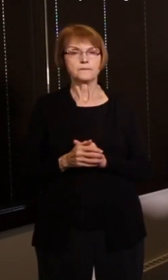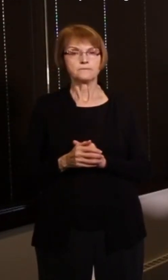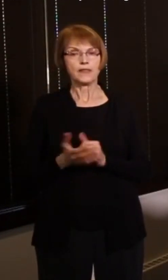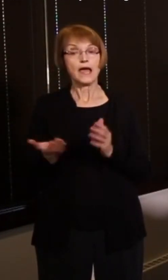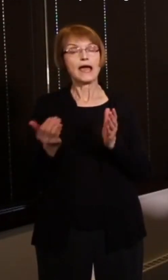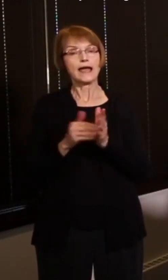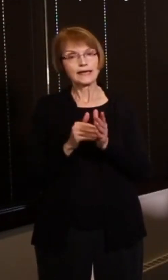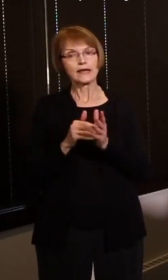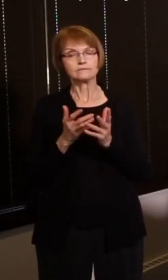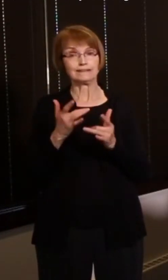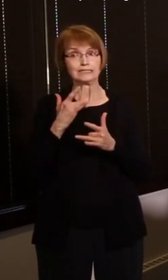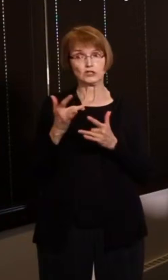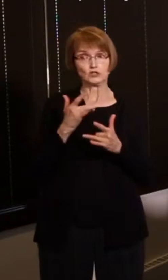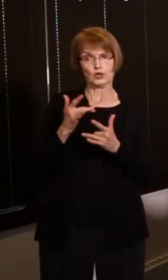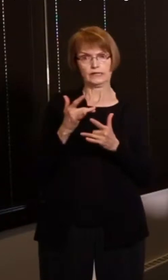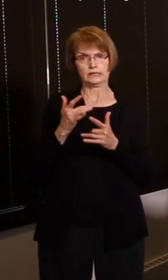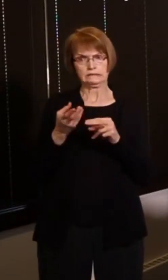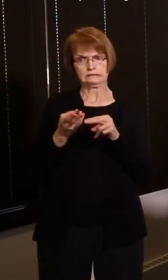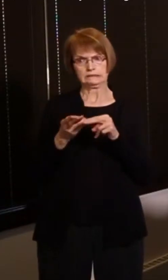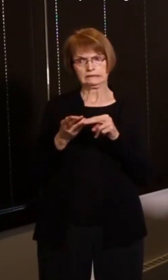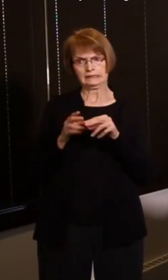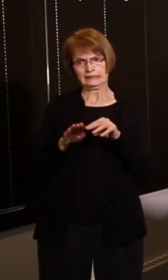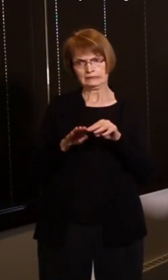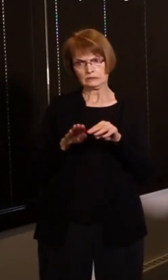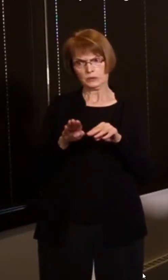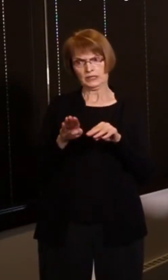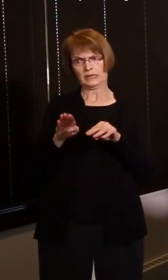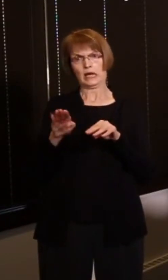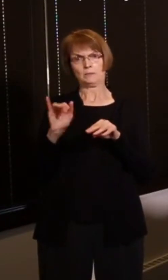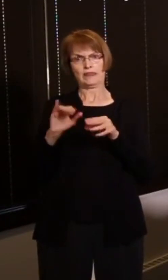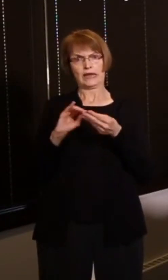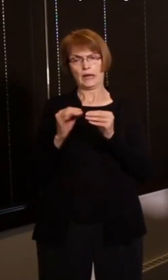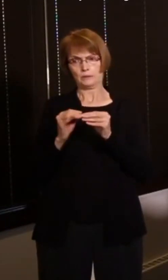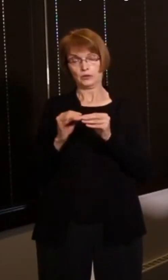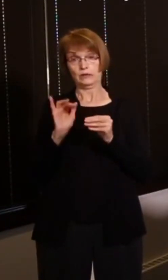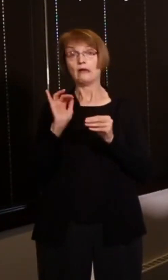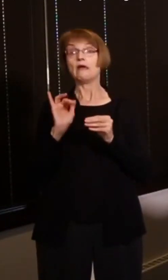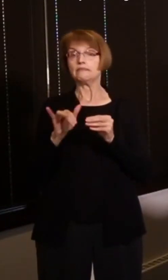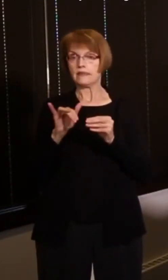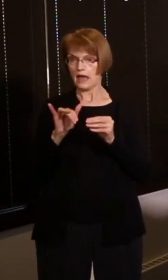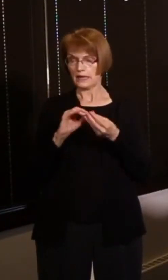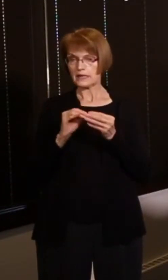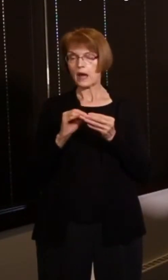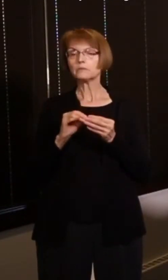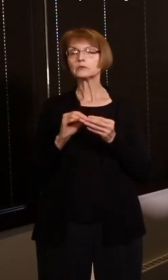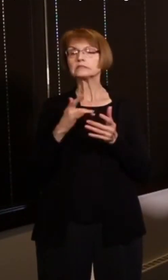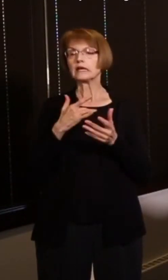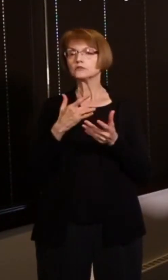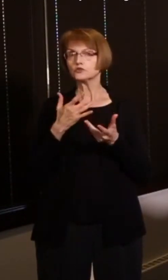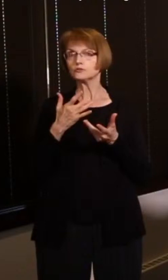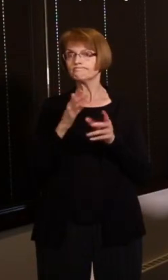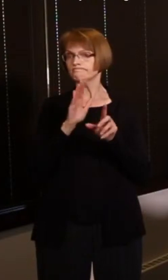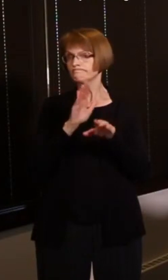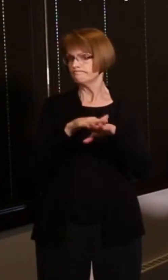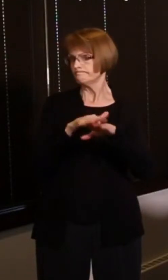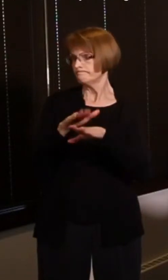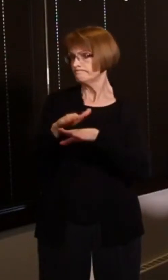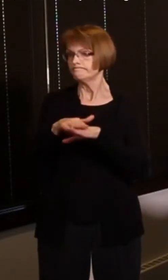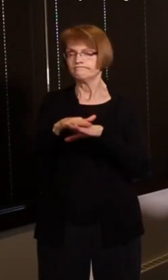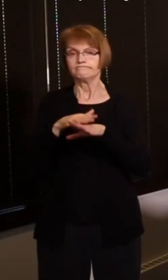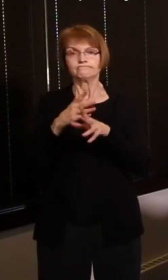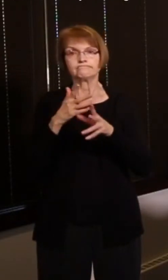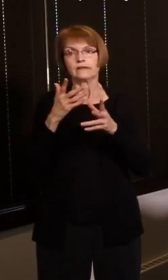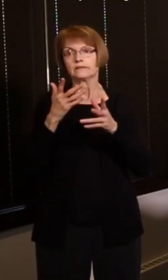again, it's a little bit concerning that we're creeping up with this number, and this is usually a leading indicator for other things such